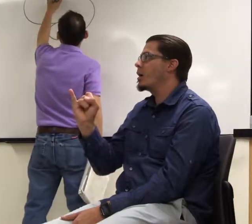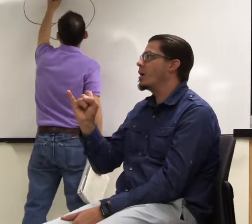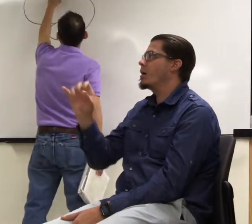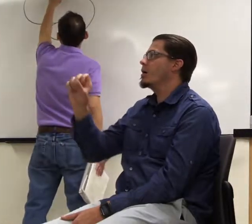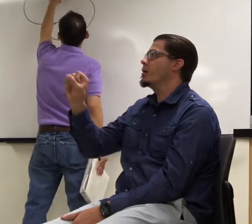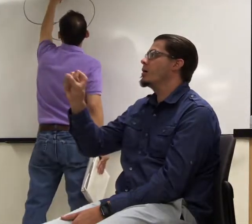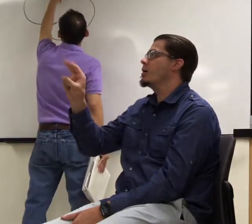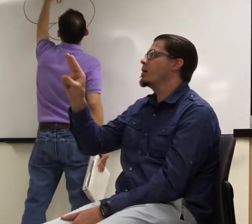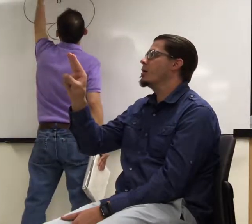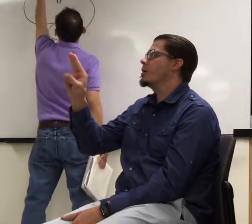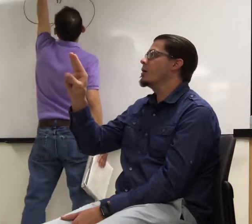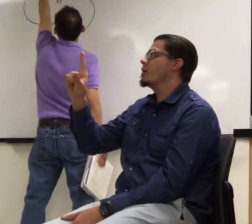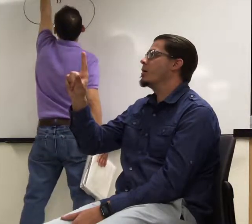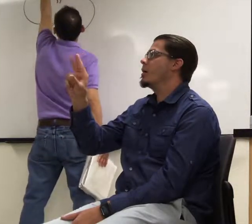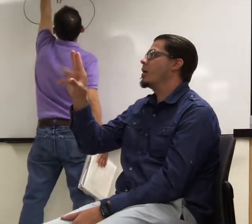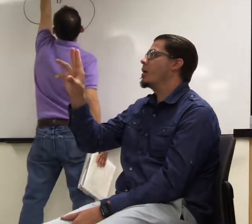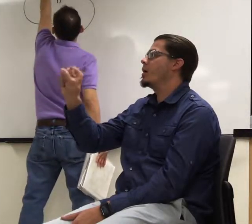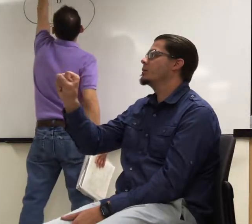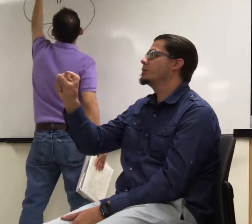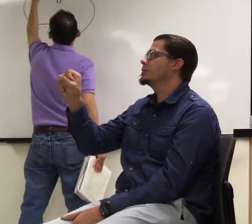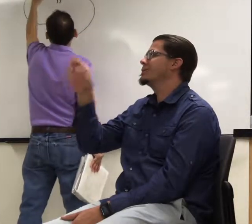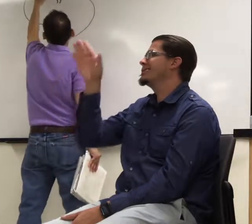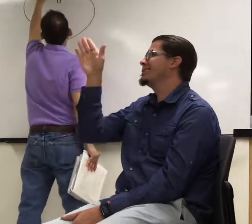sulcus right next to it there.